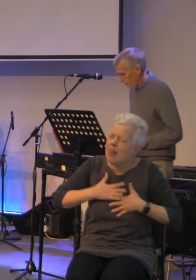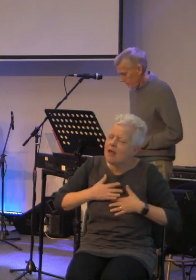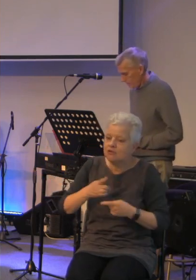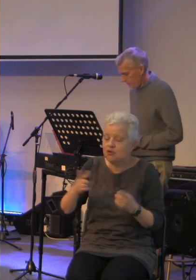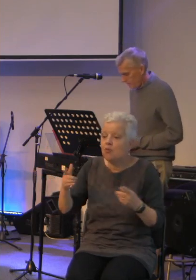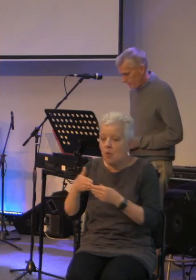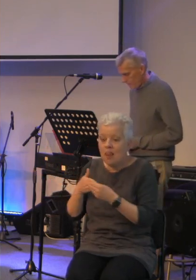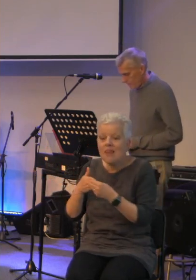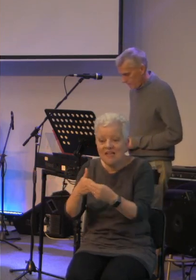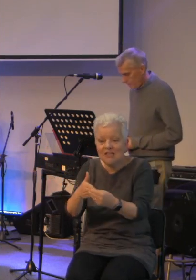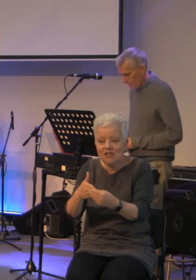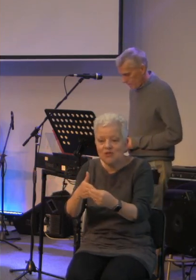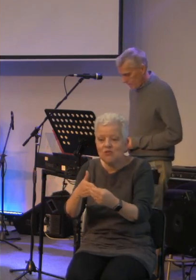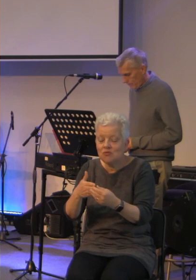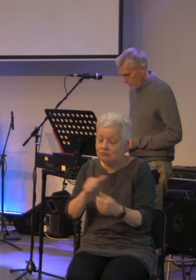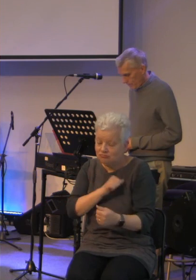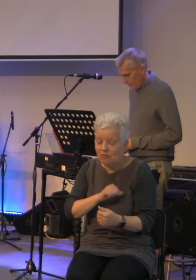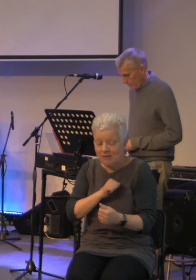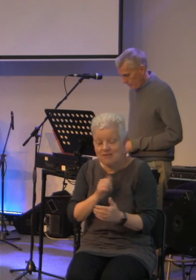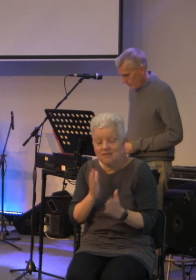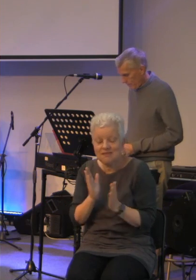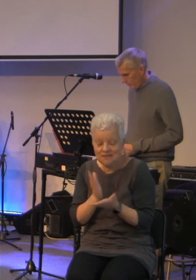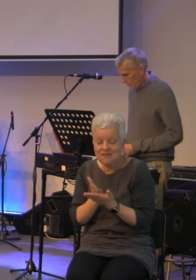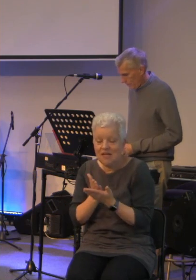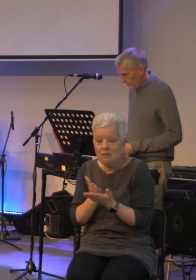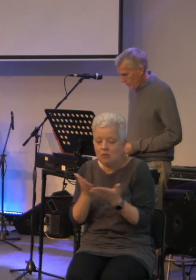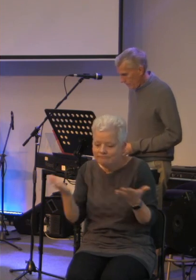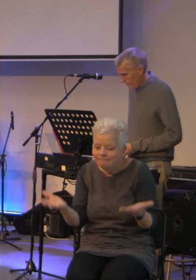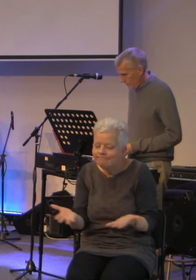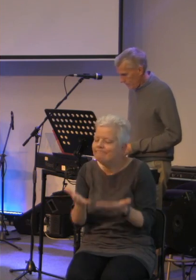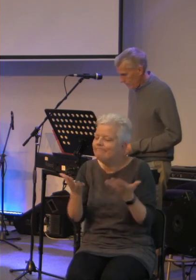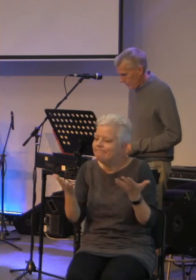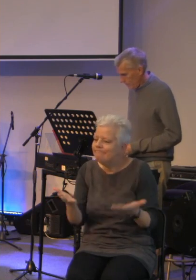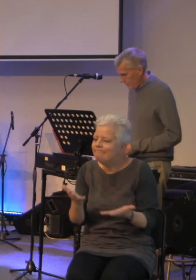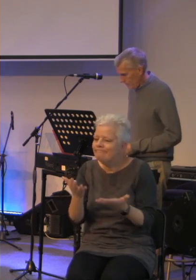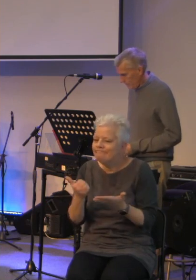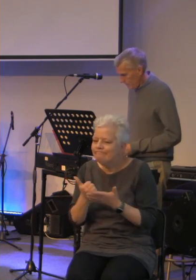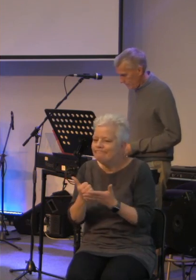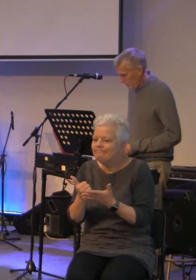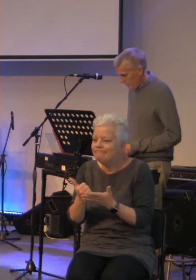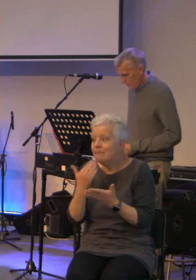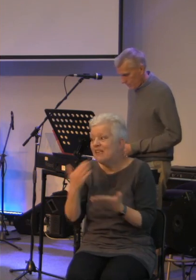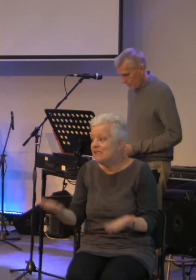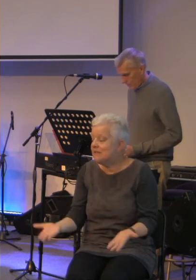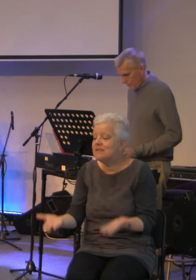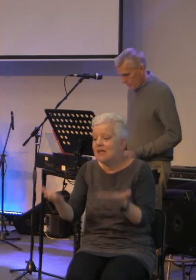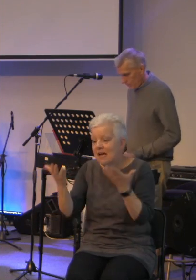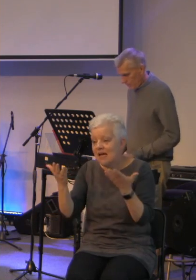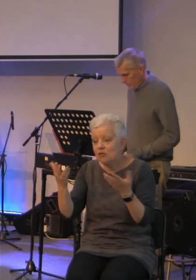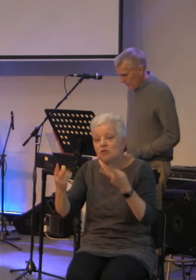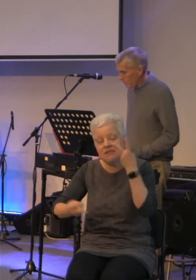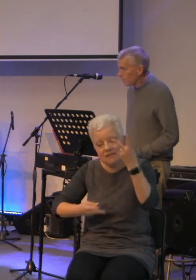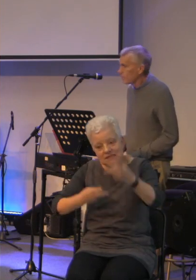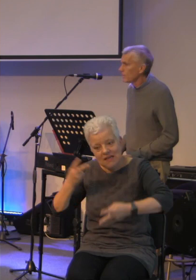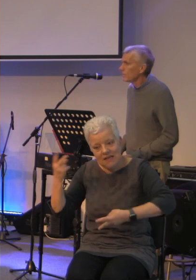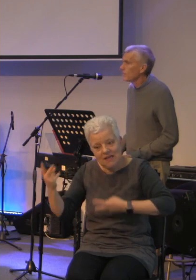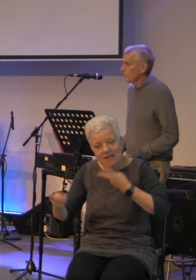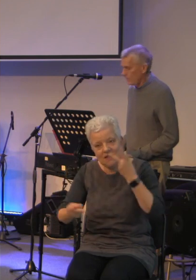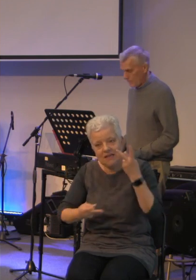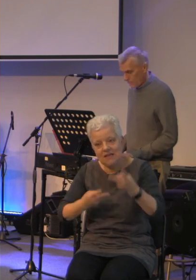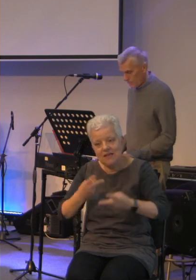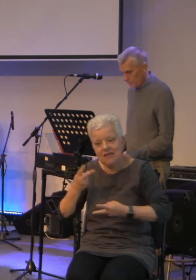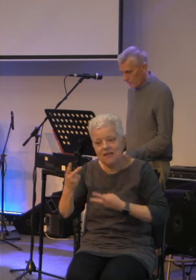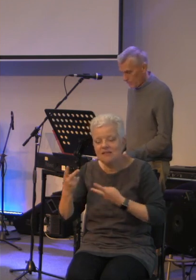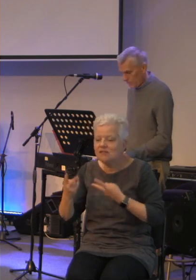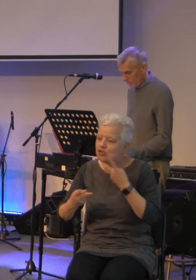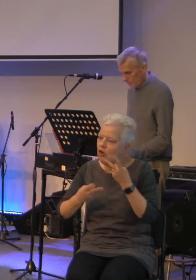lead you. That's his promise, and he will sustain you. So if that's you, let's stand, shall we? And we're going to sing a song which